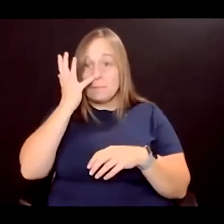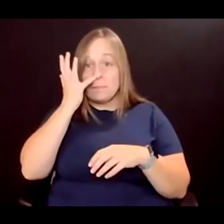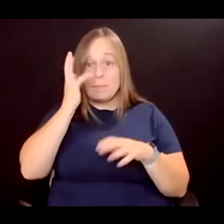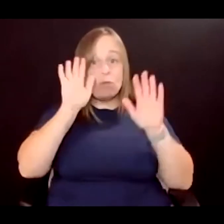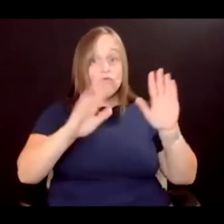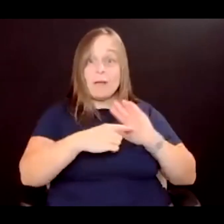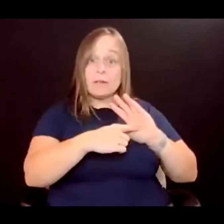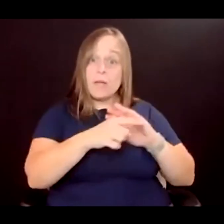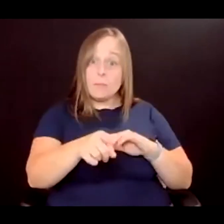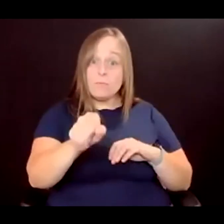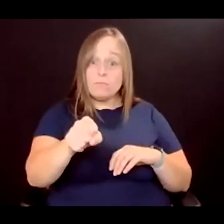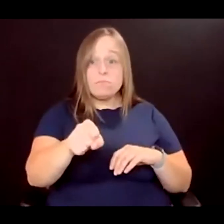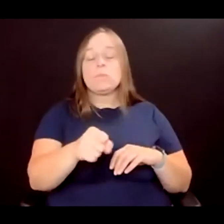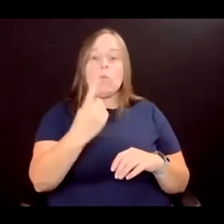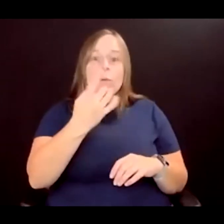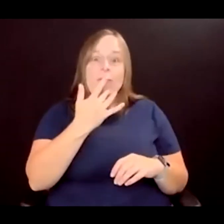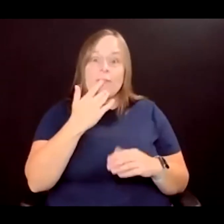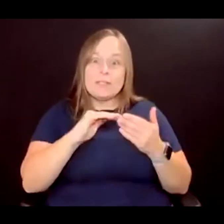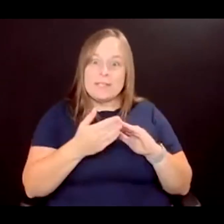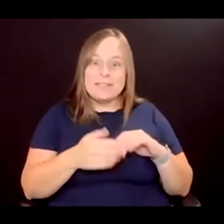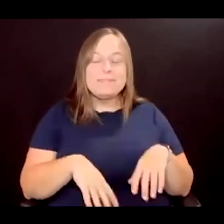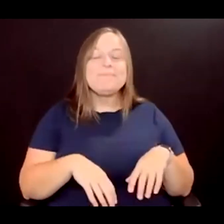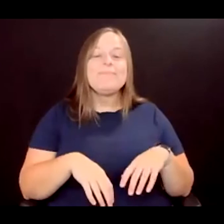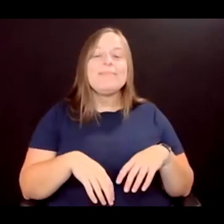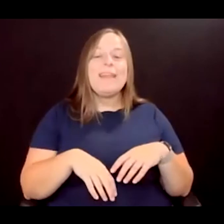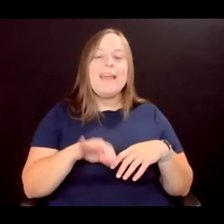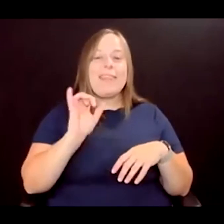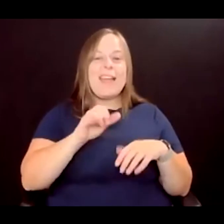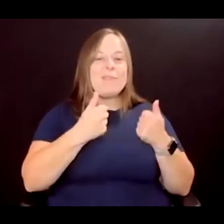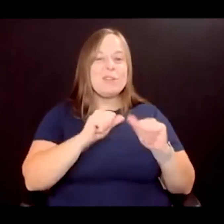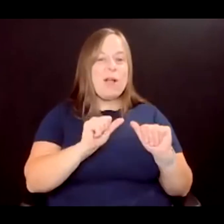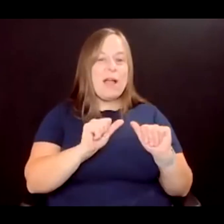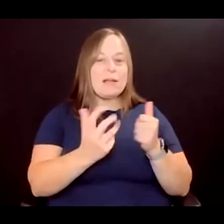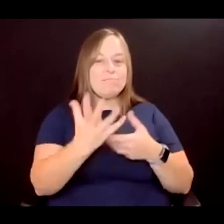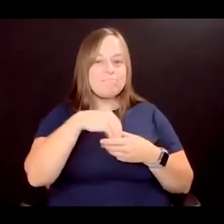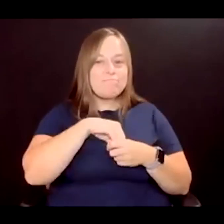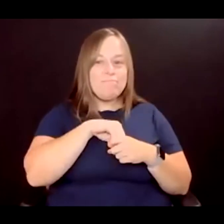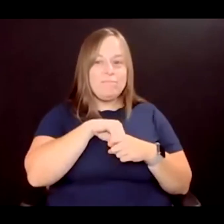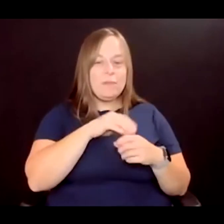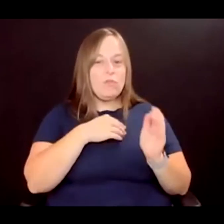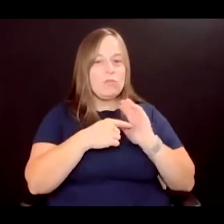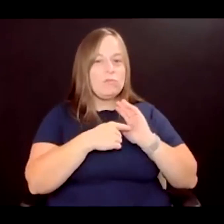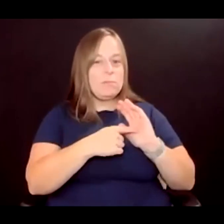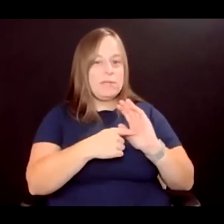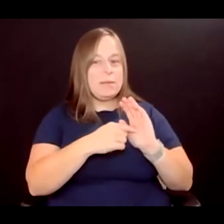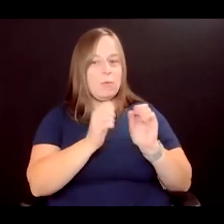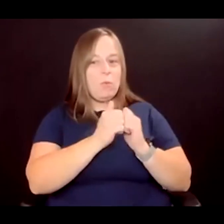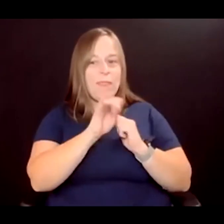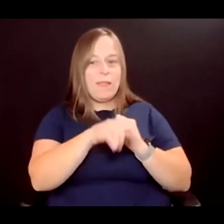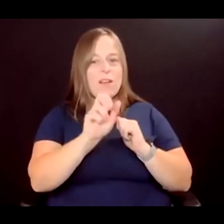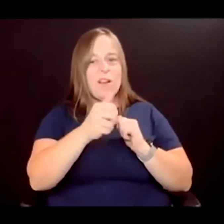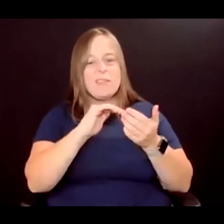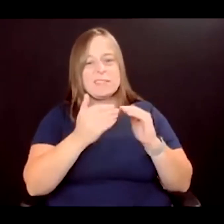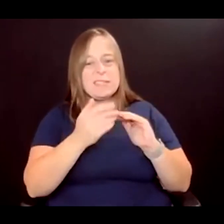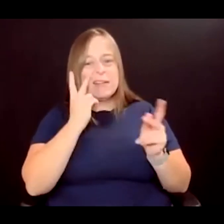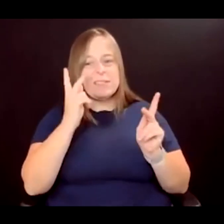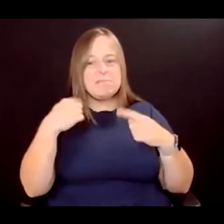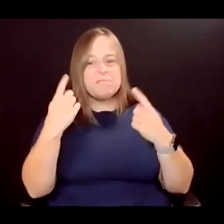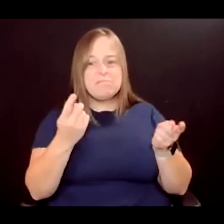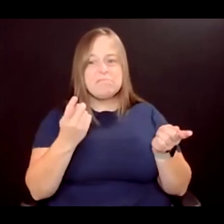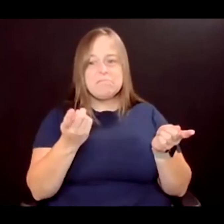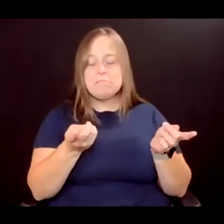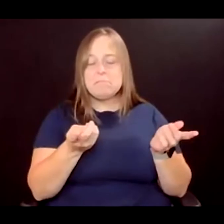they should be salting. I Yeah. can't tell you how much Oh, salt yeah. we go through, salt and sand. Oh, you have to. every You have to in Albany.